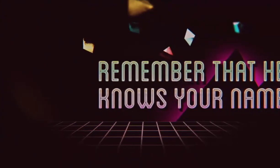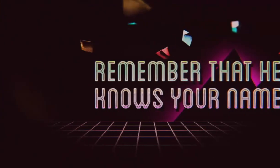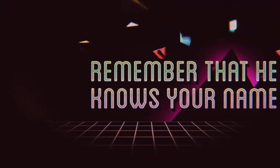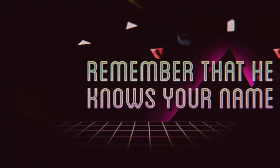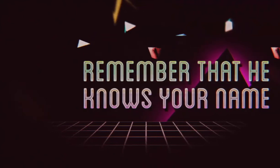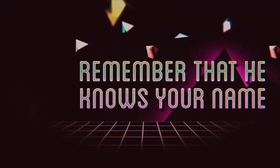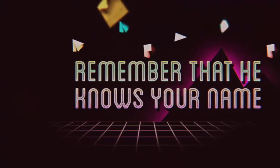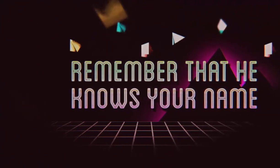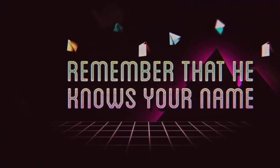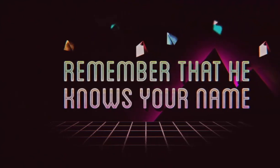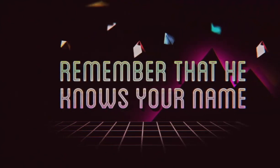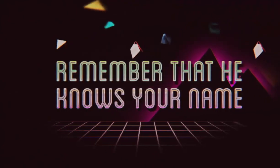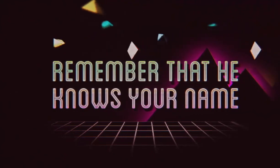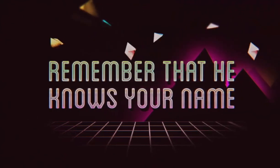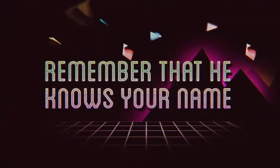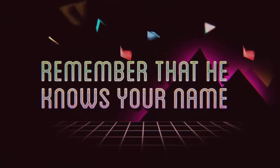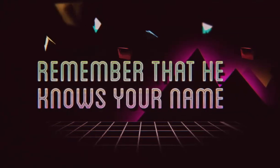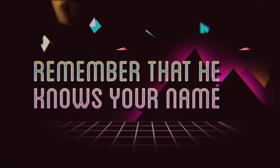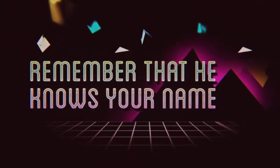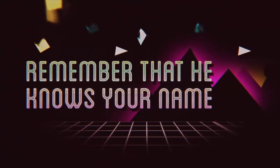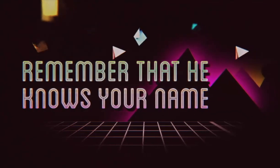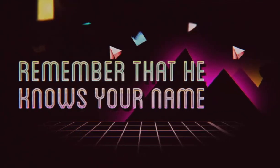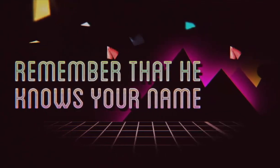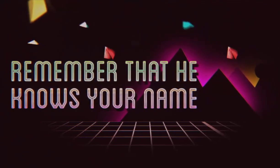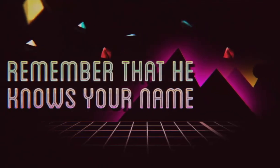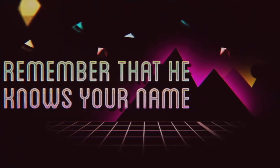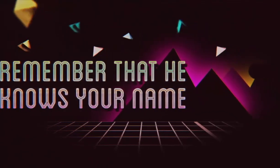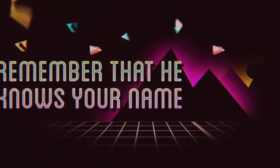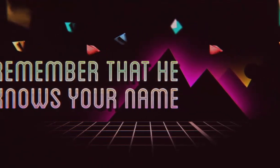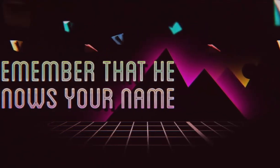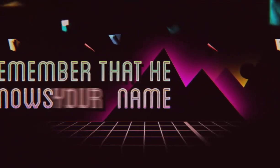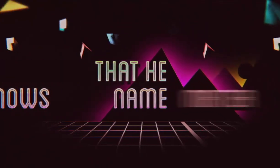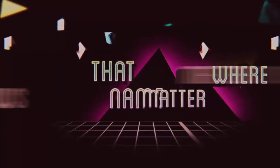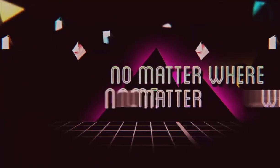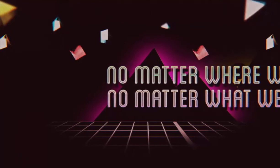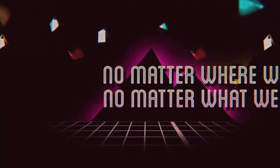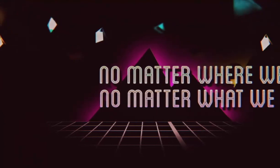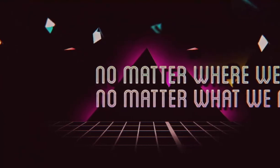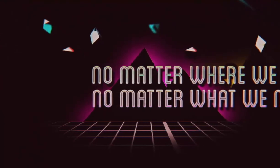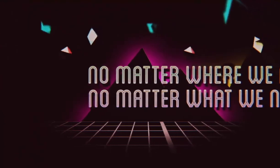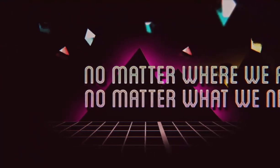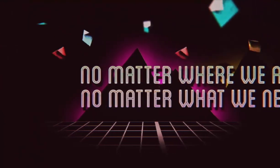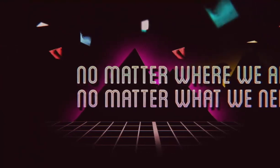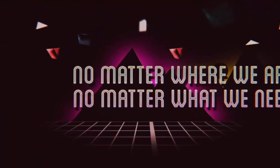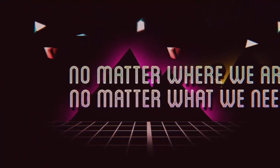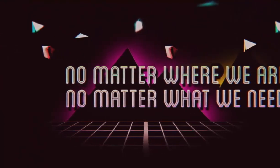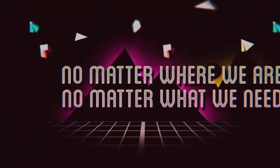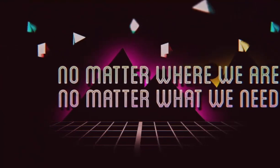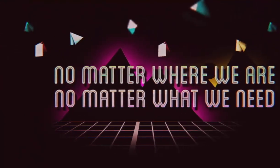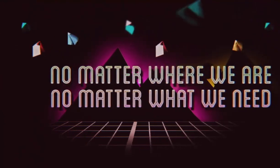pray. Remember that He knows your name. No matter where we are,